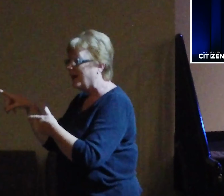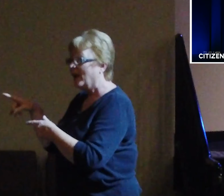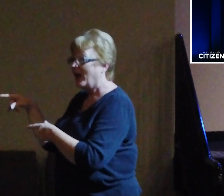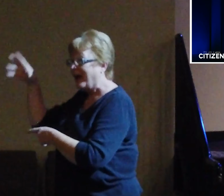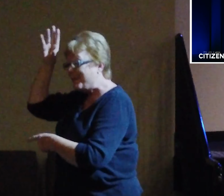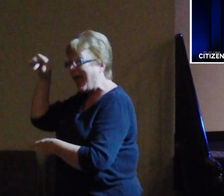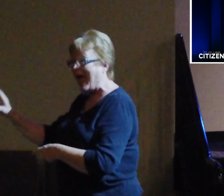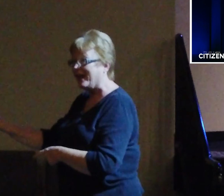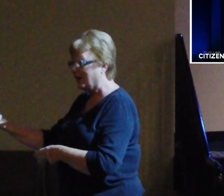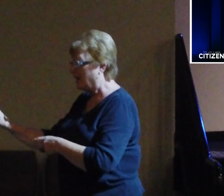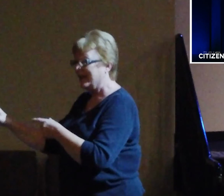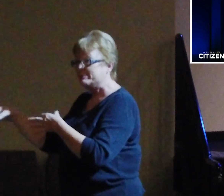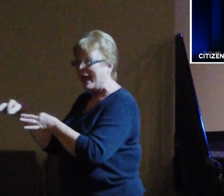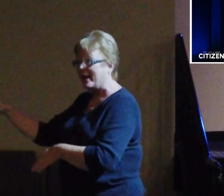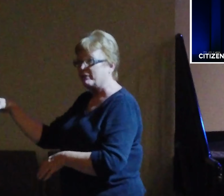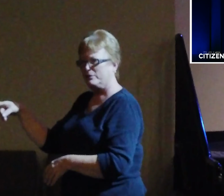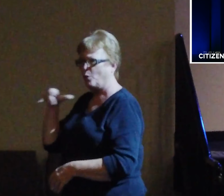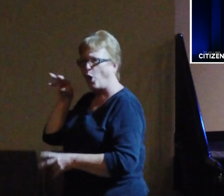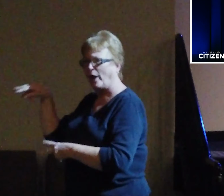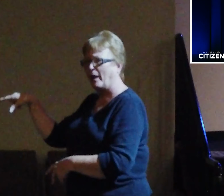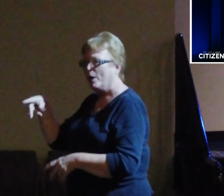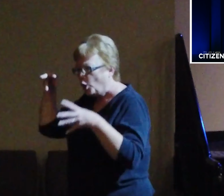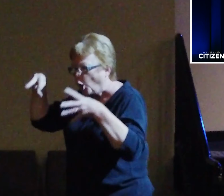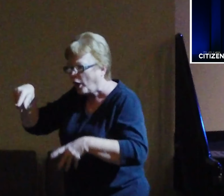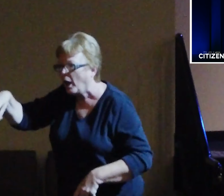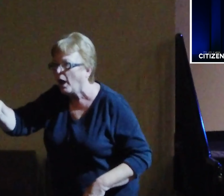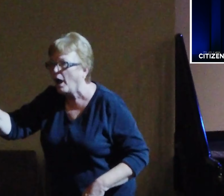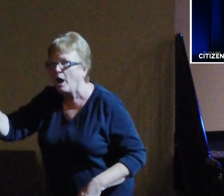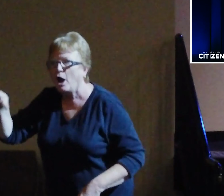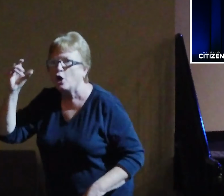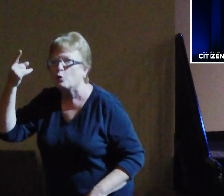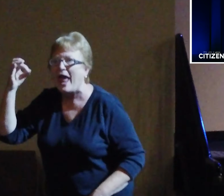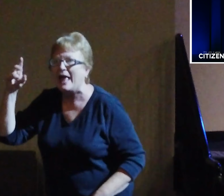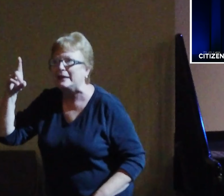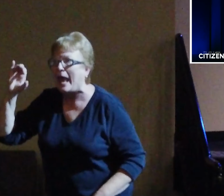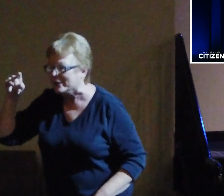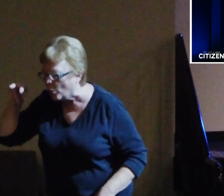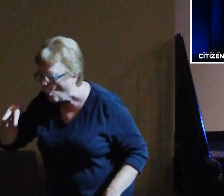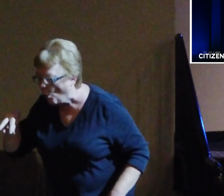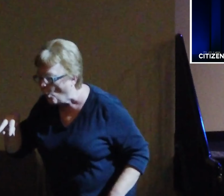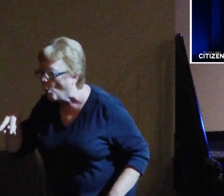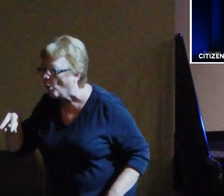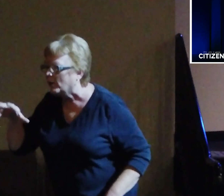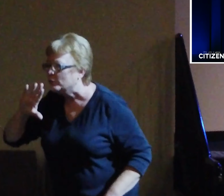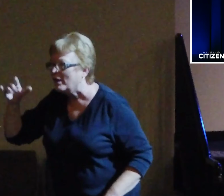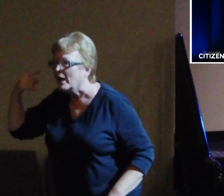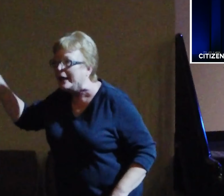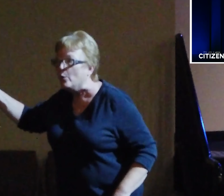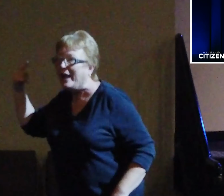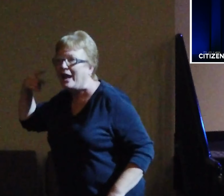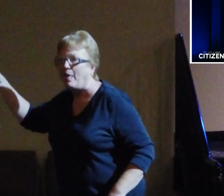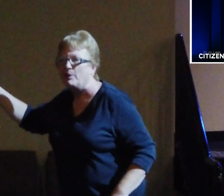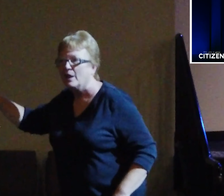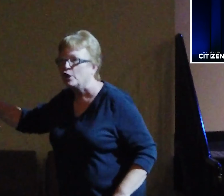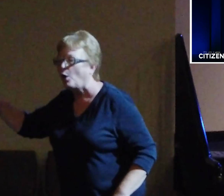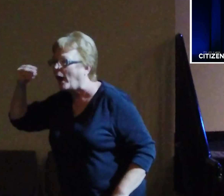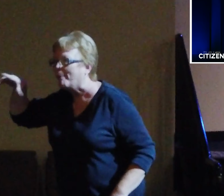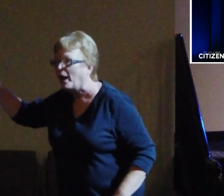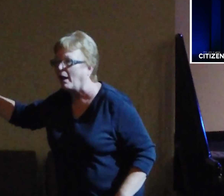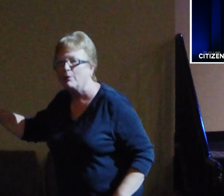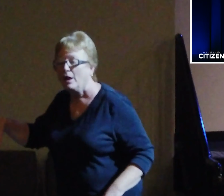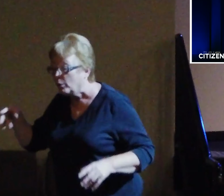as a church, we're actually refocusing one another's attention on Christ. We do this for one another when we gather